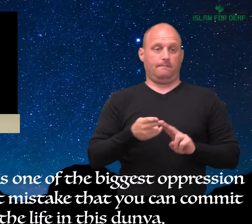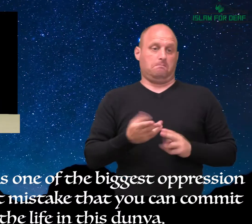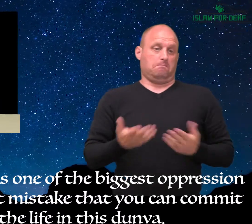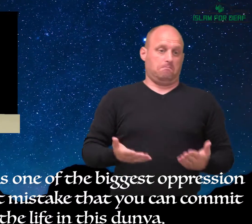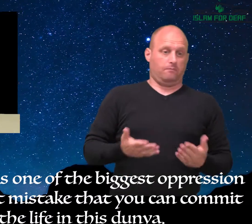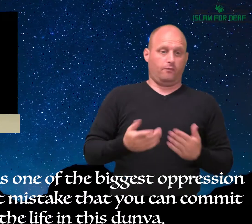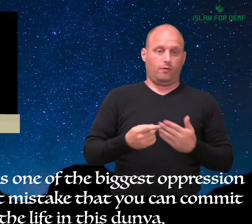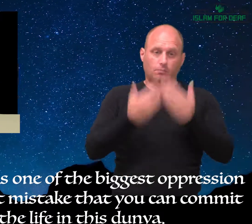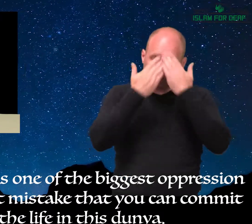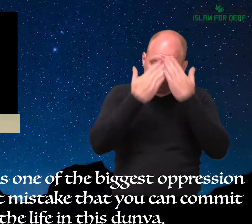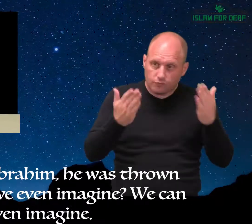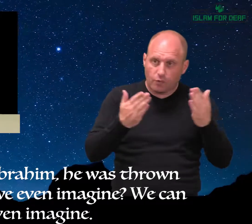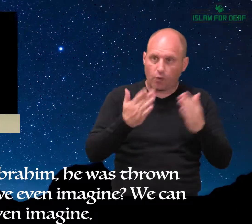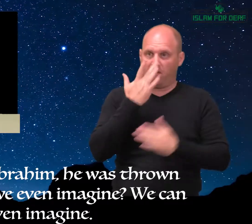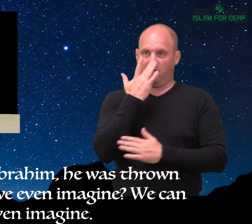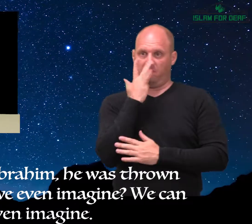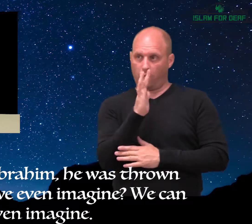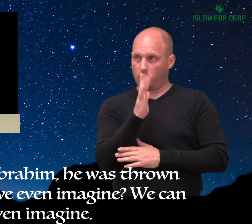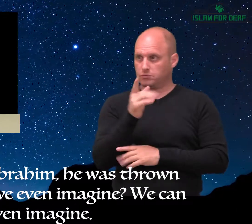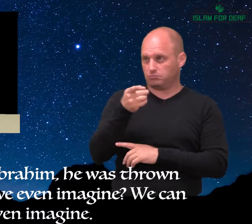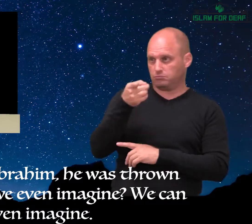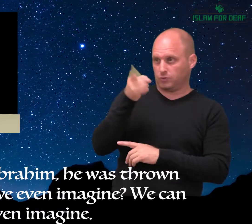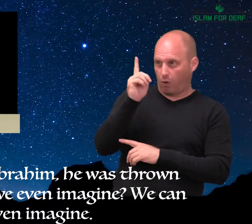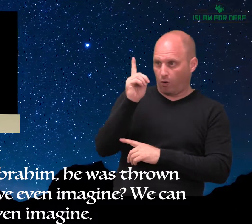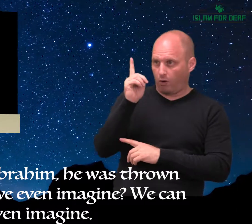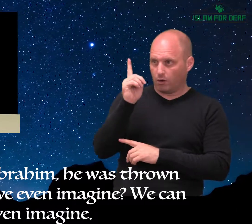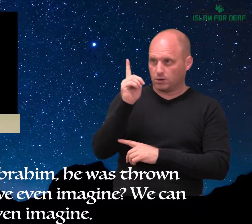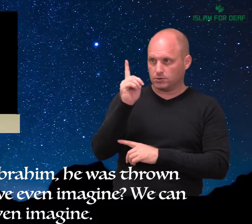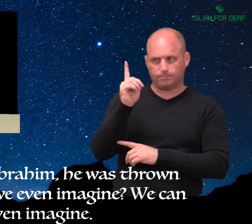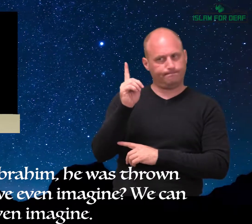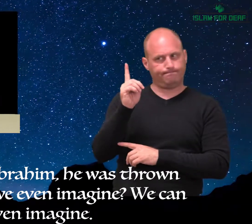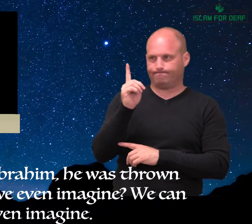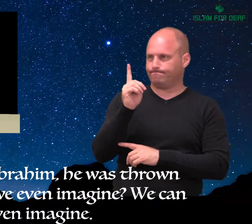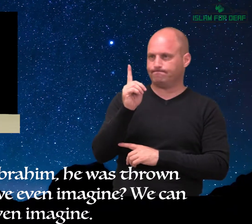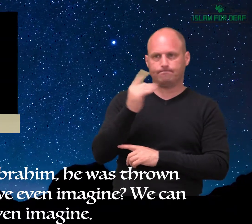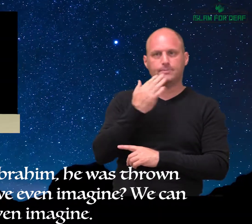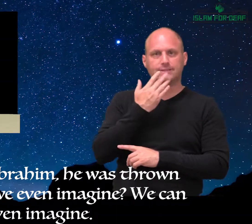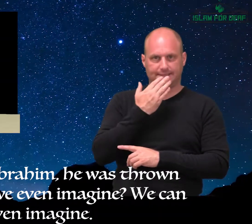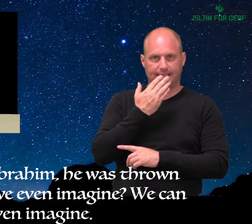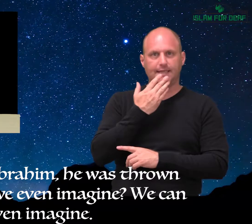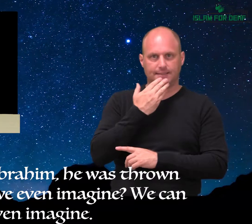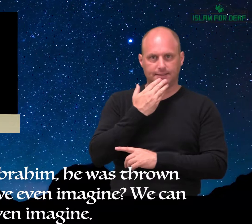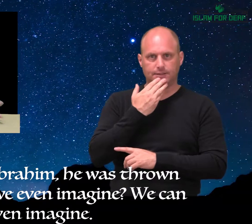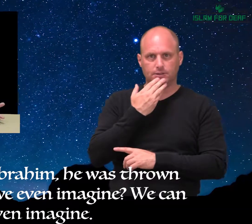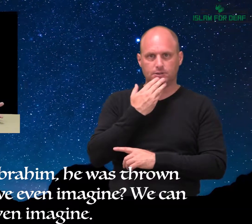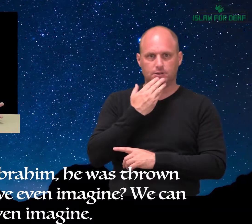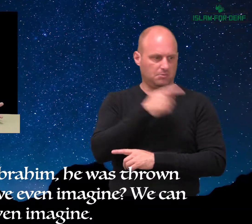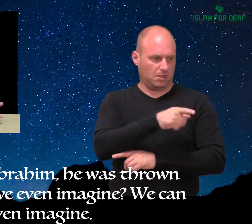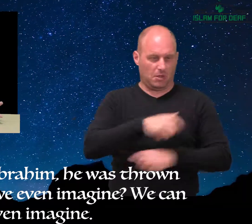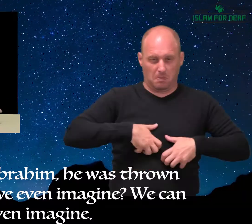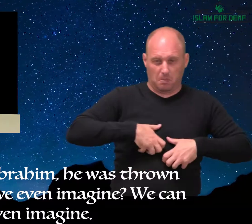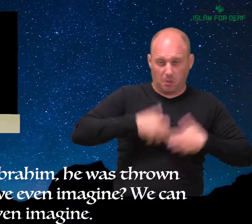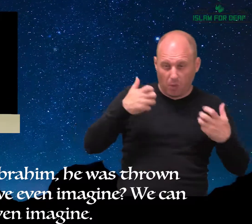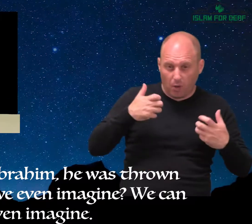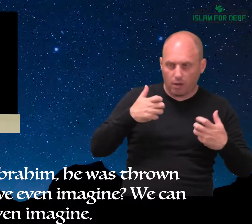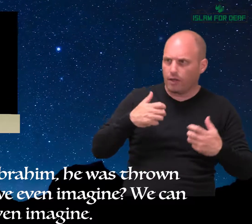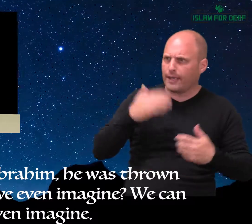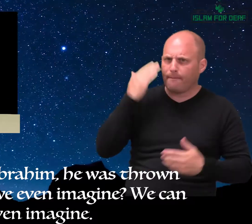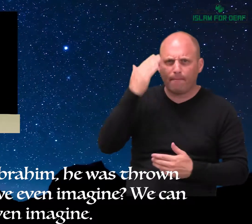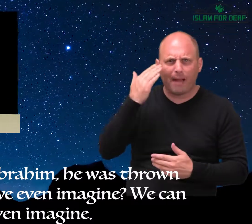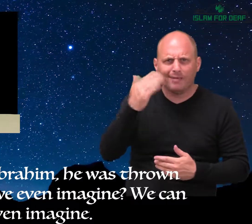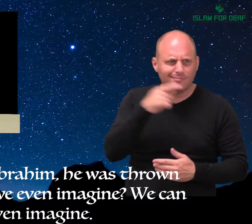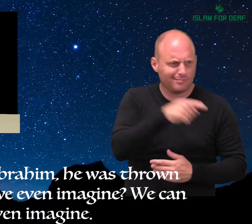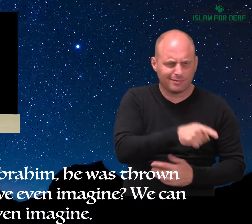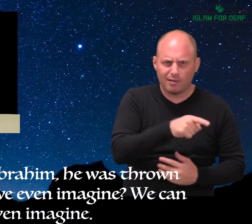the life of this dunya. So the Prophet Ibrahim, he was thrown into the fire. Can we even imagine? We cannot even